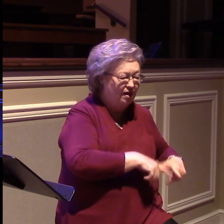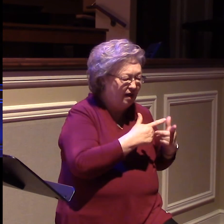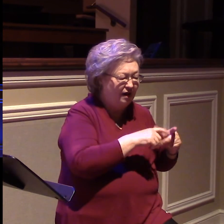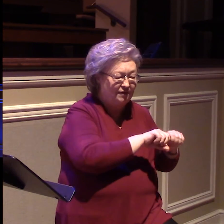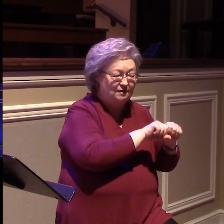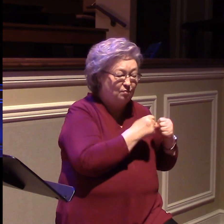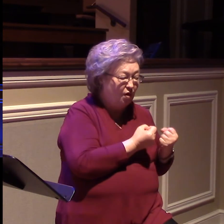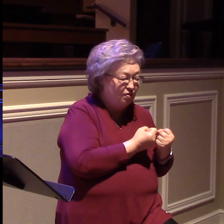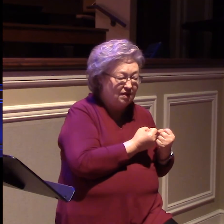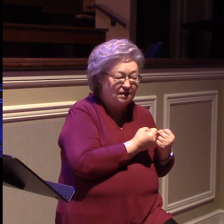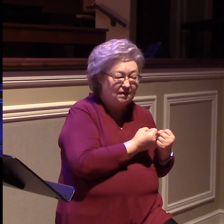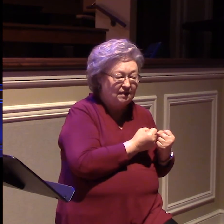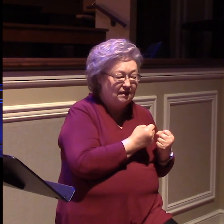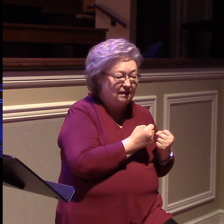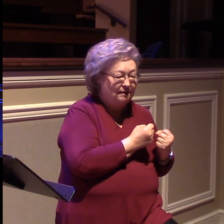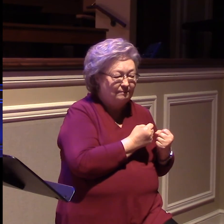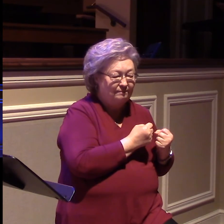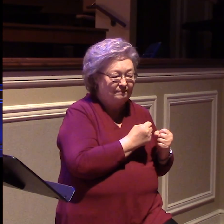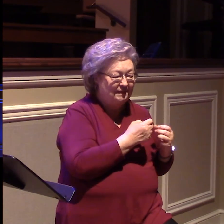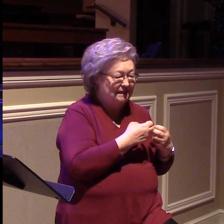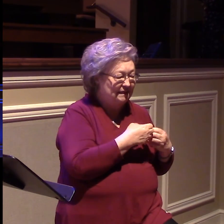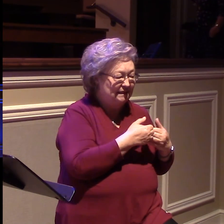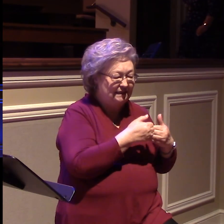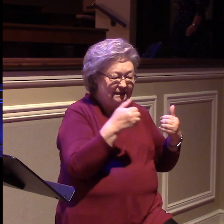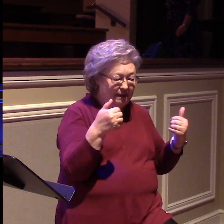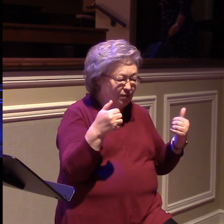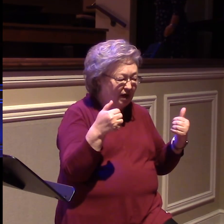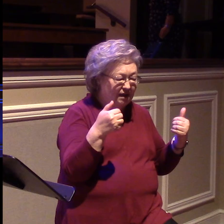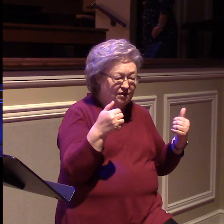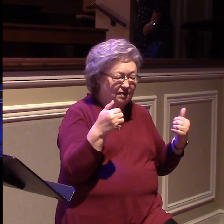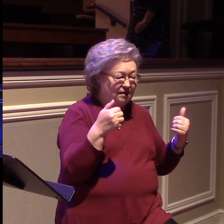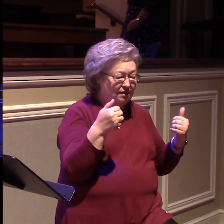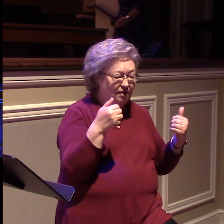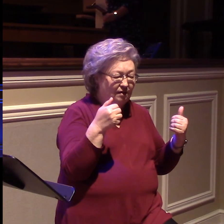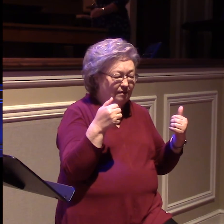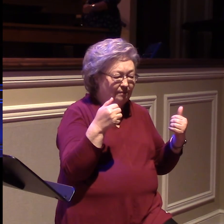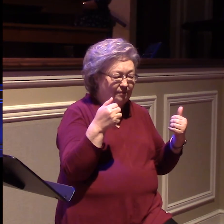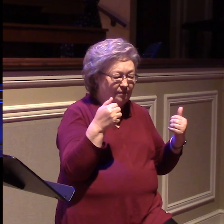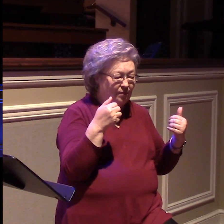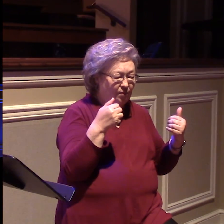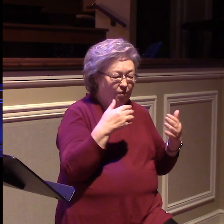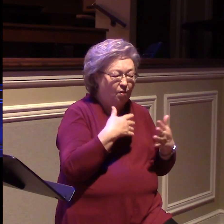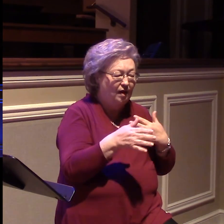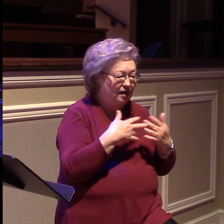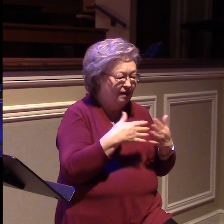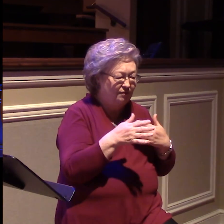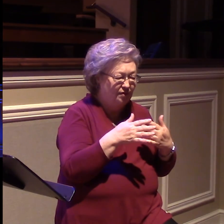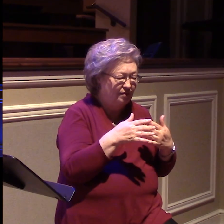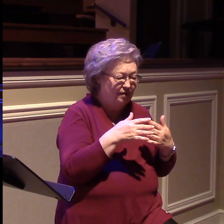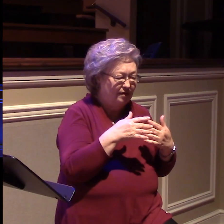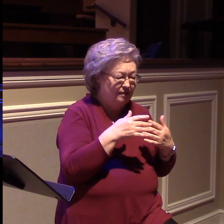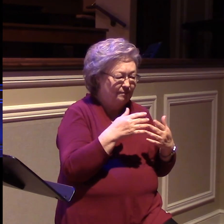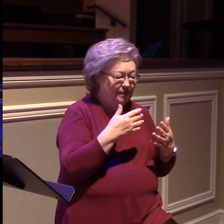dysfunction, by an alienation at every level, maybe you even feel alienated from your own body. Nothing